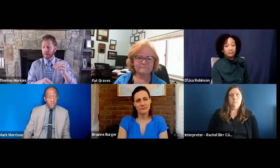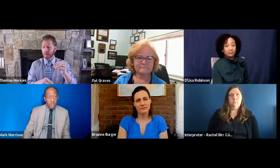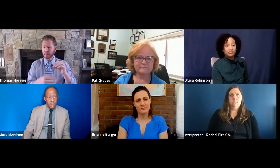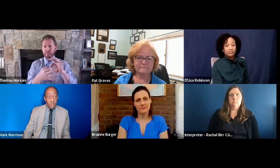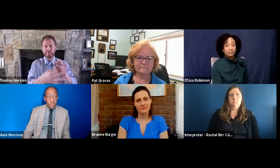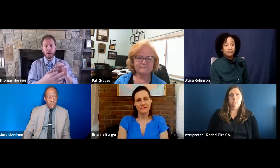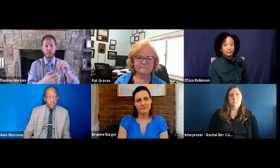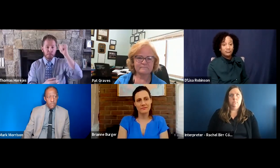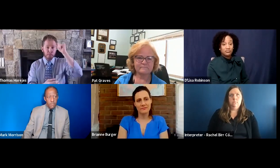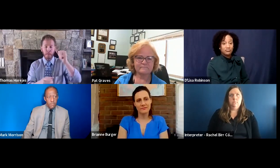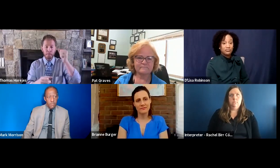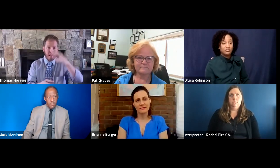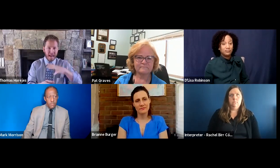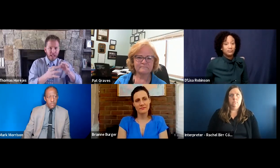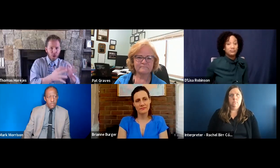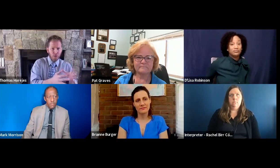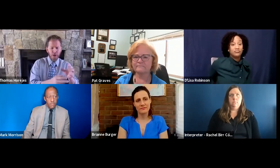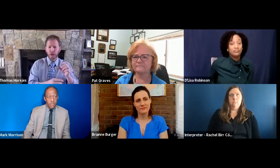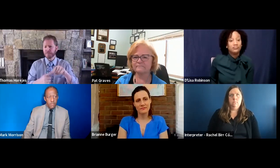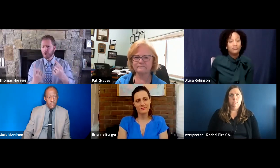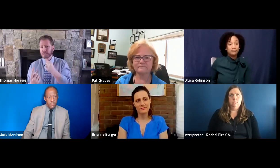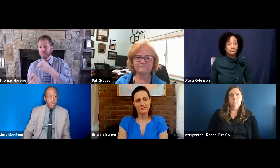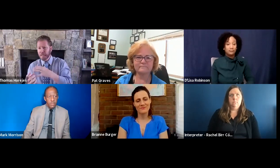something to the effect of what Delisa mentioned,